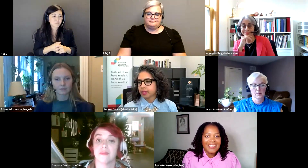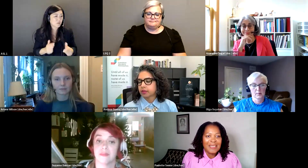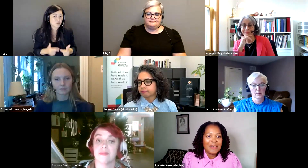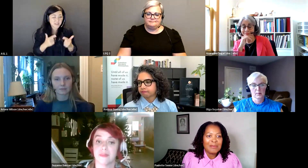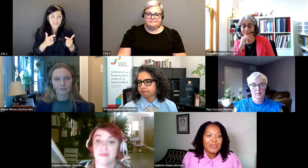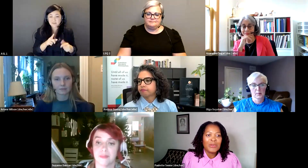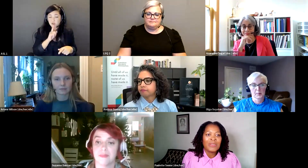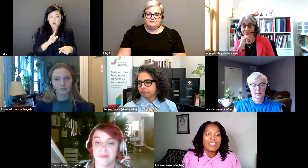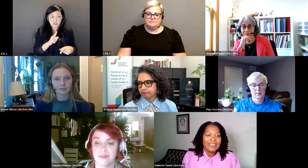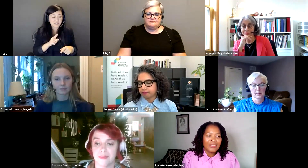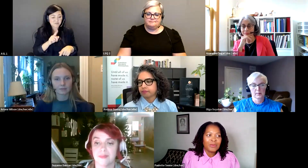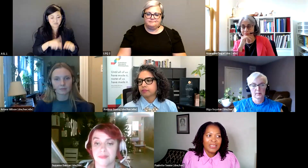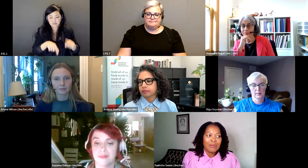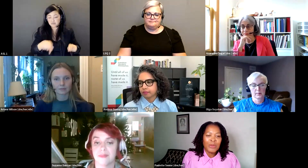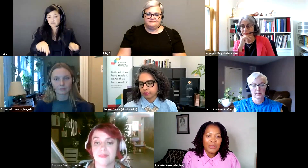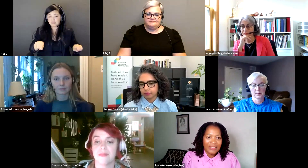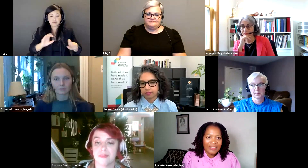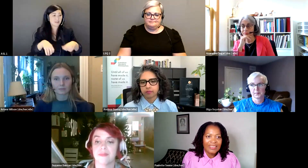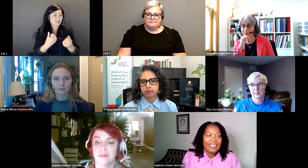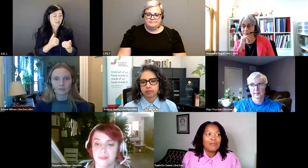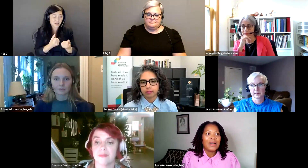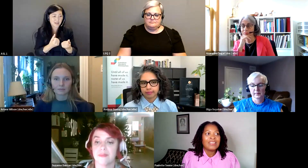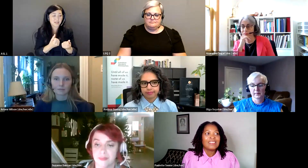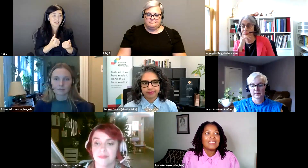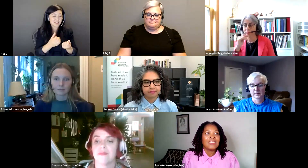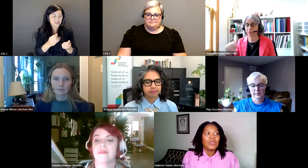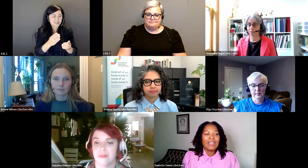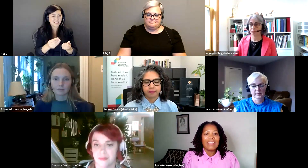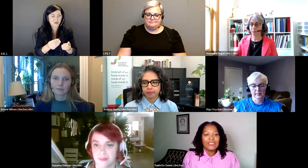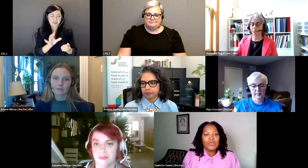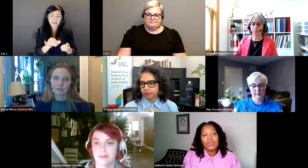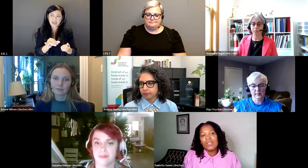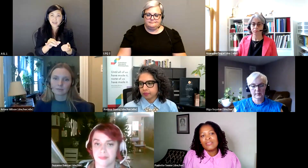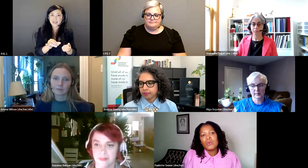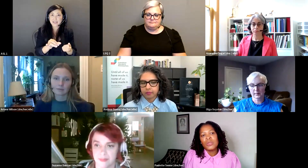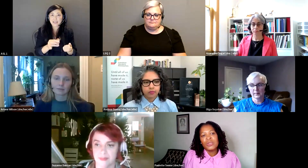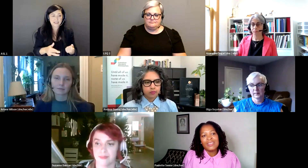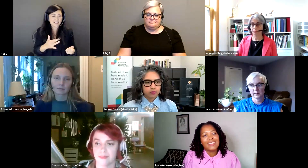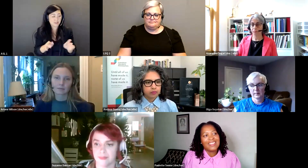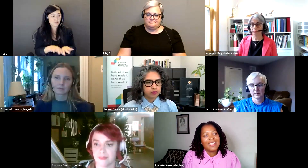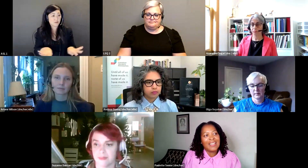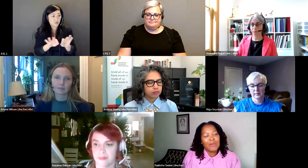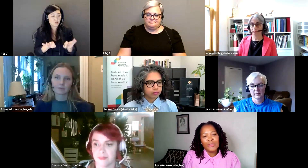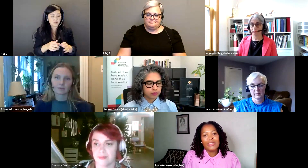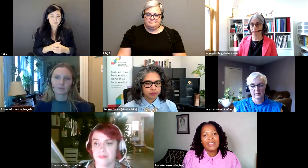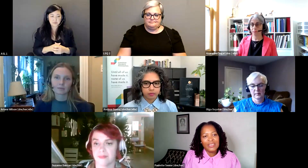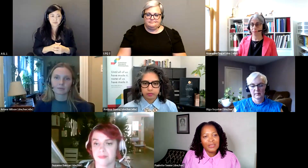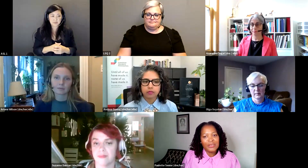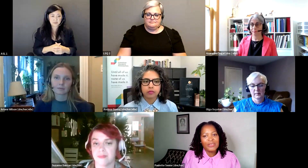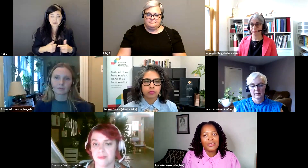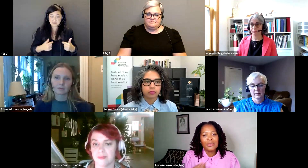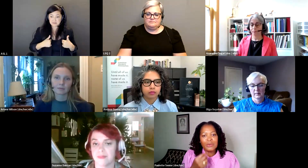society. So that's really important. But you know, I've had to do a lot of work over